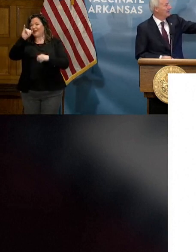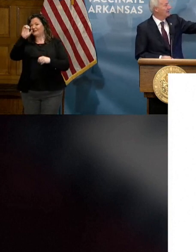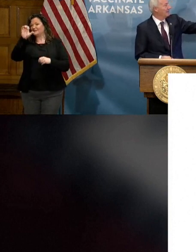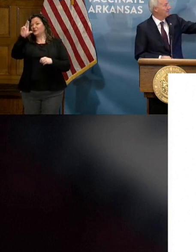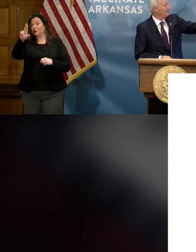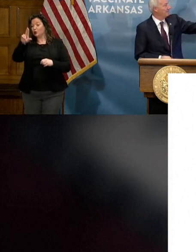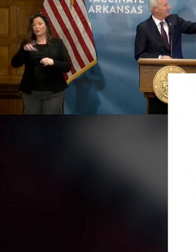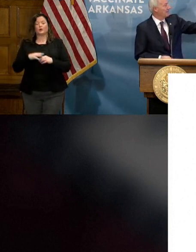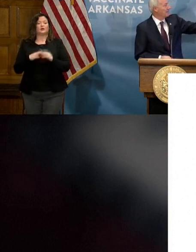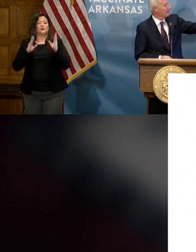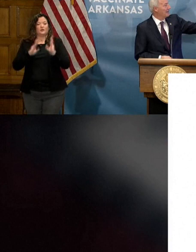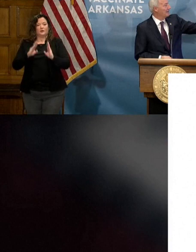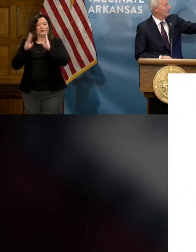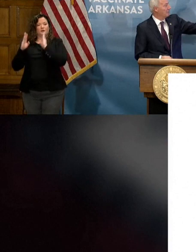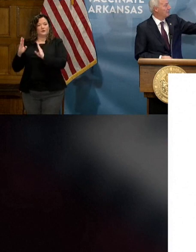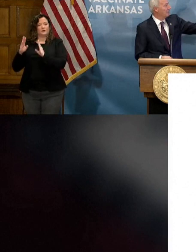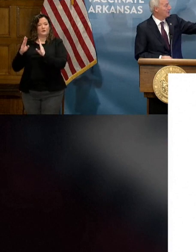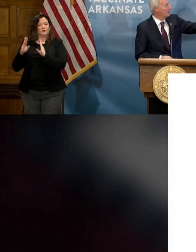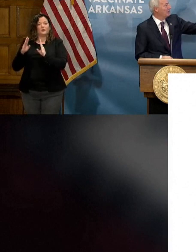and the